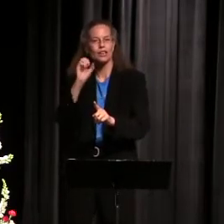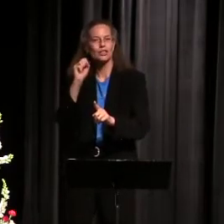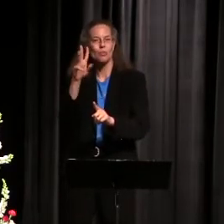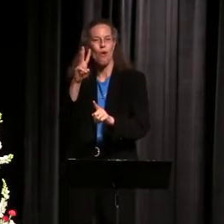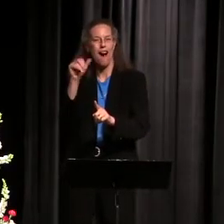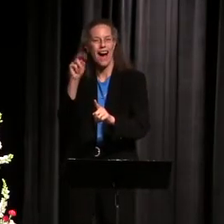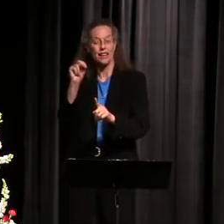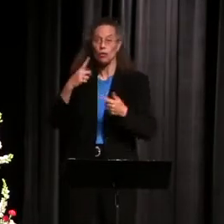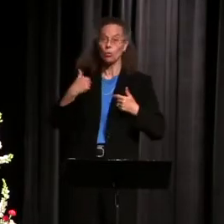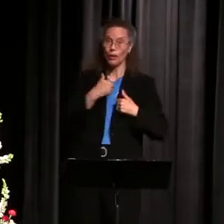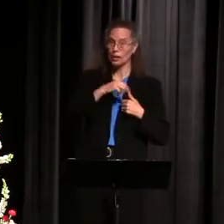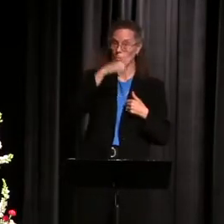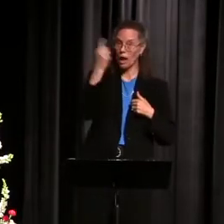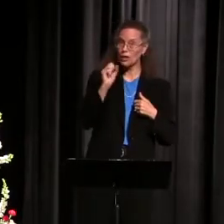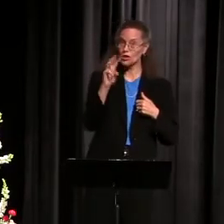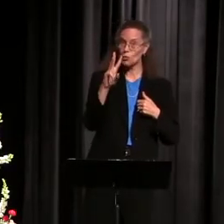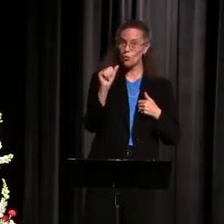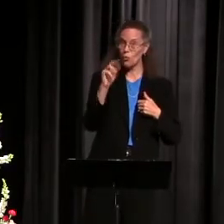We are the black swan class.